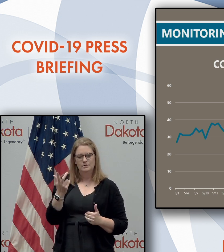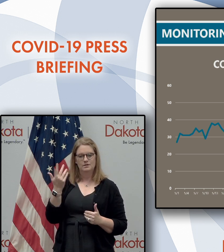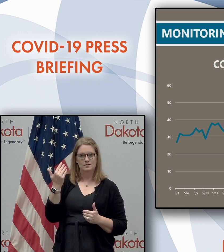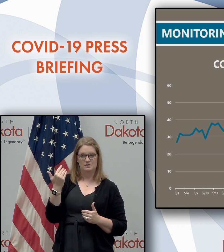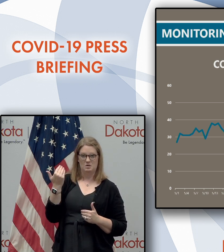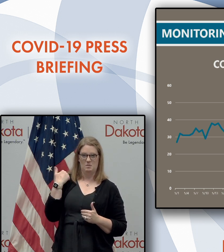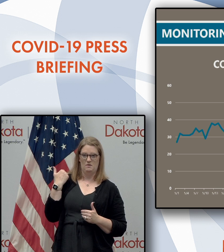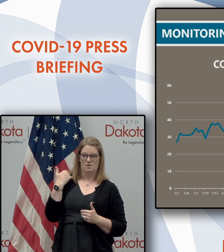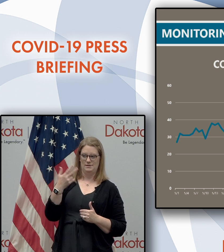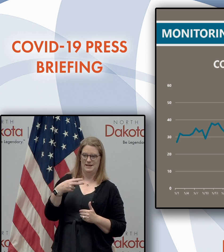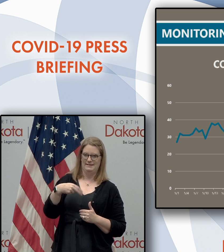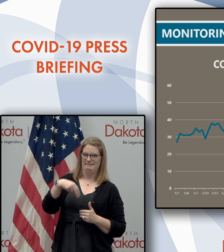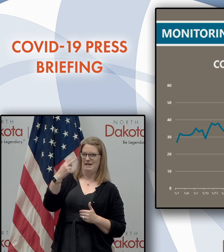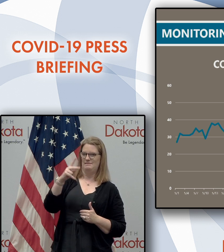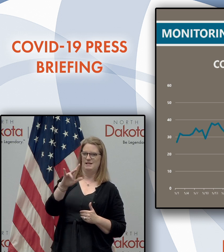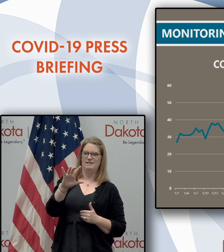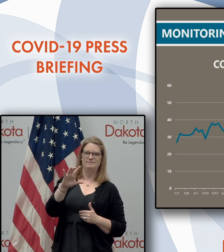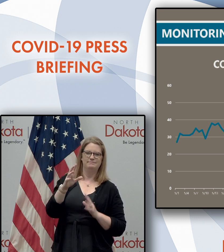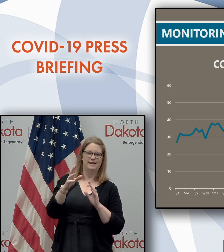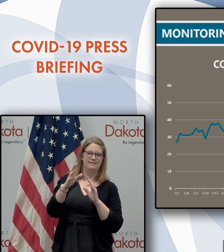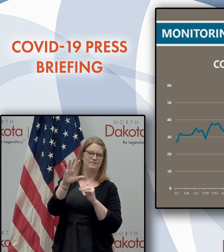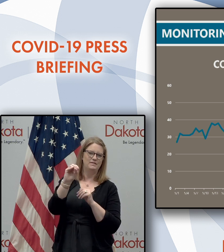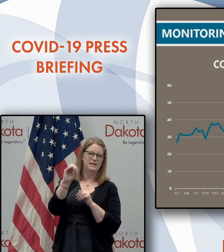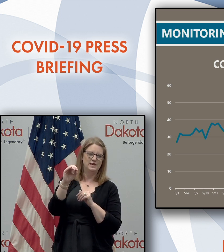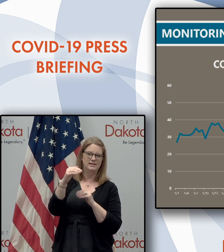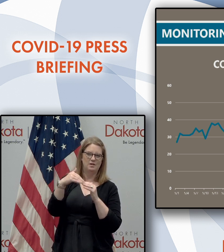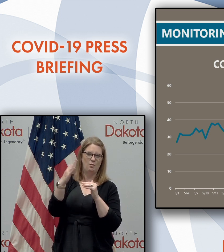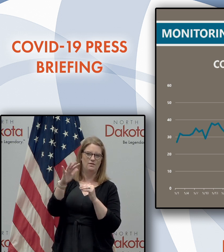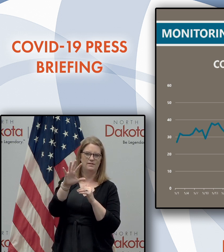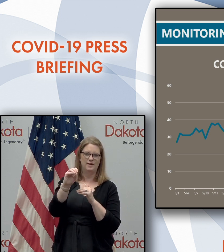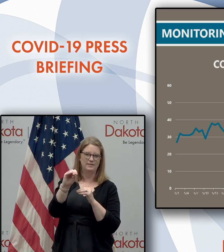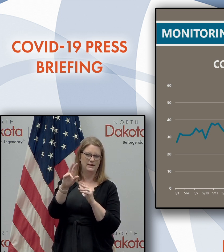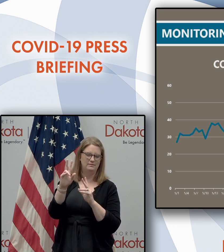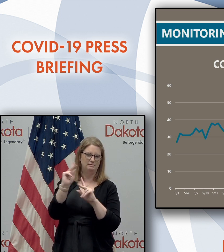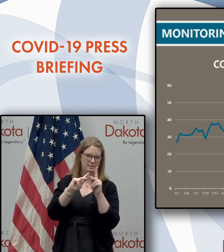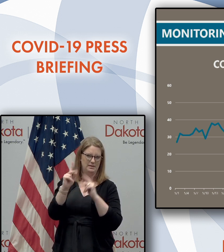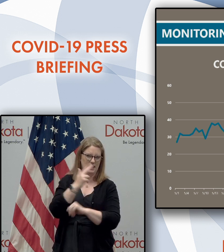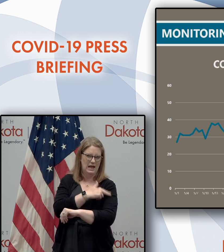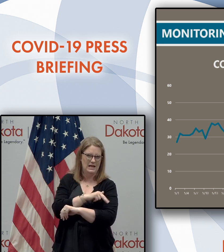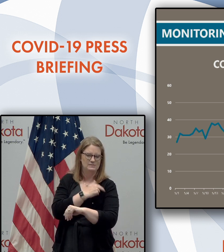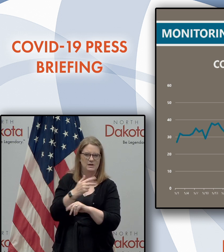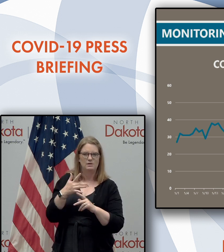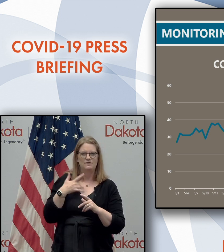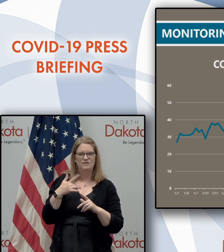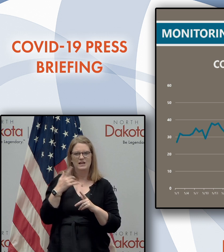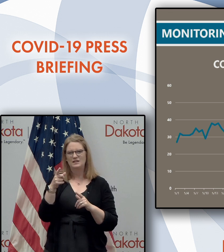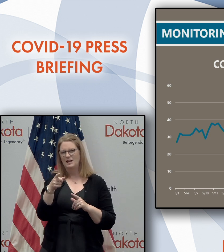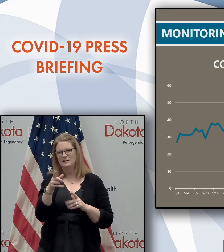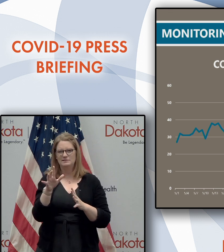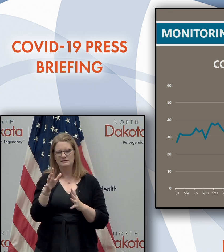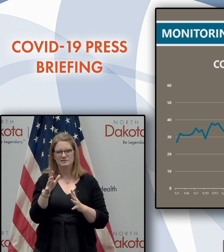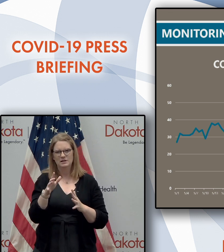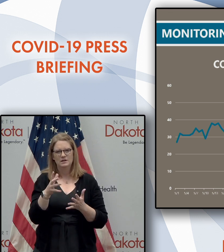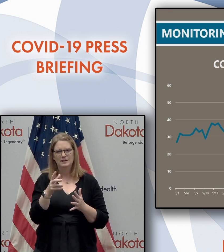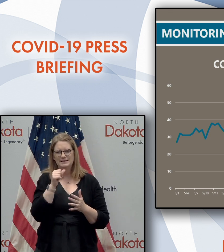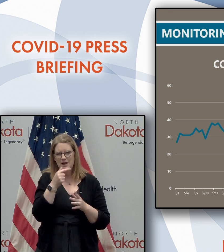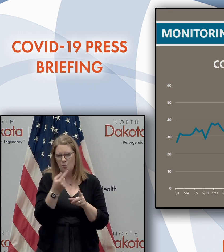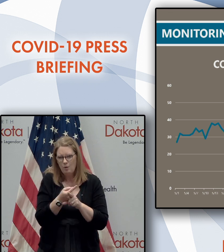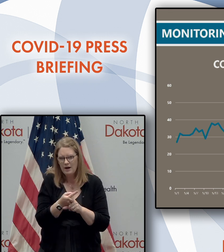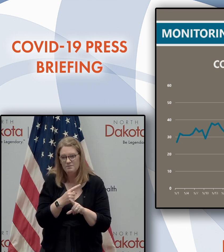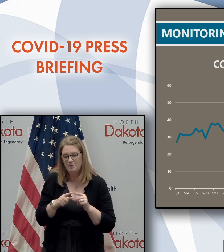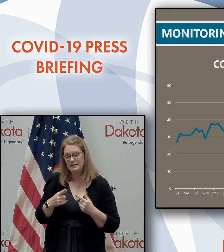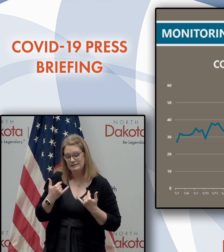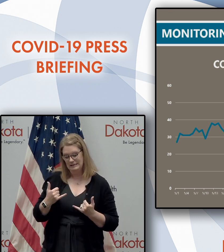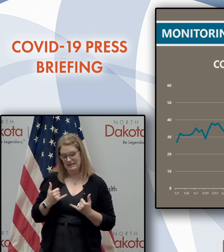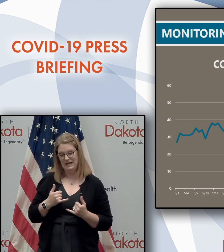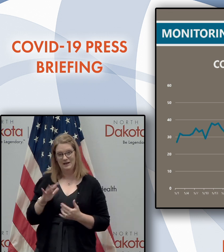all-time high for hospitalizations, we believe was an overstatement in the data. So I'm taking a look at this 51 today, which is